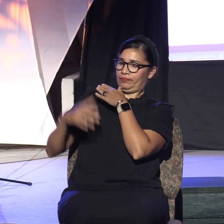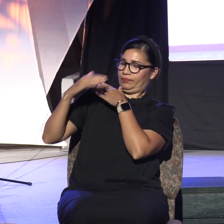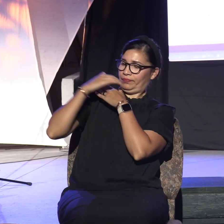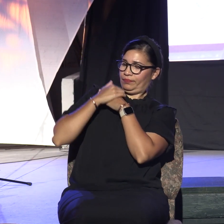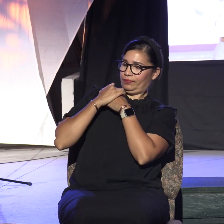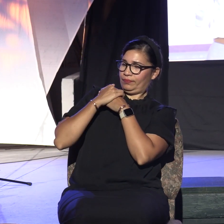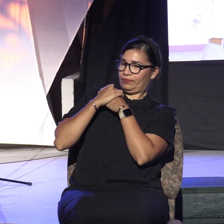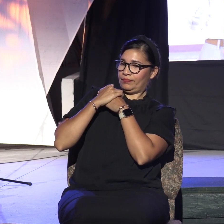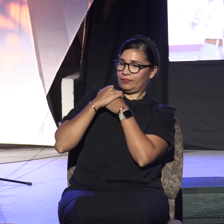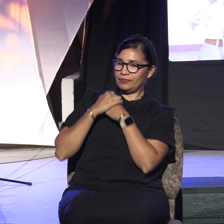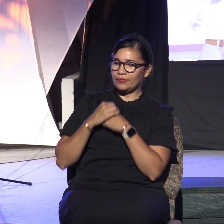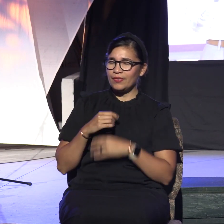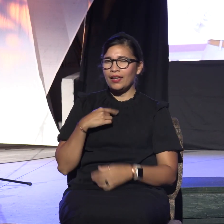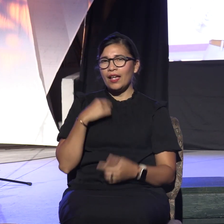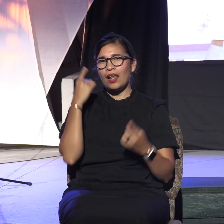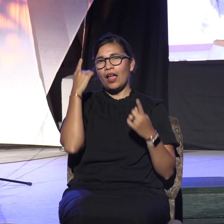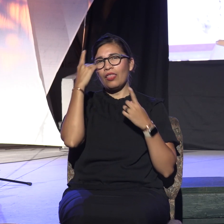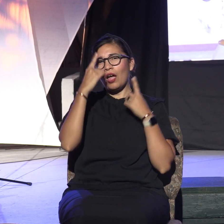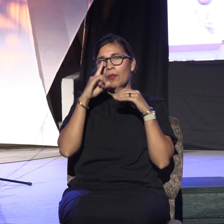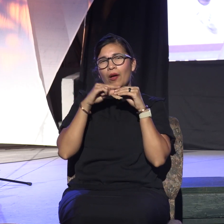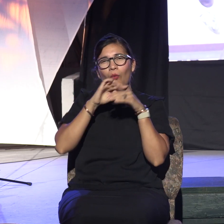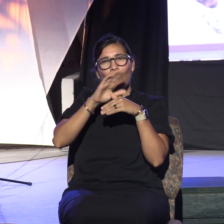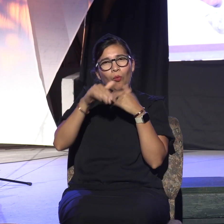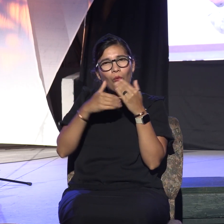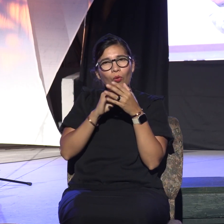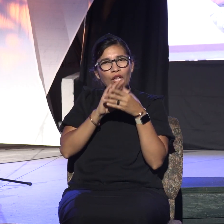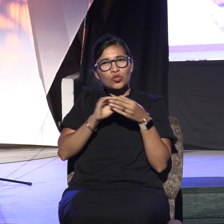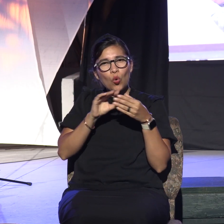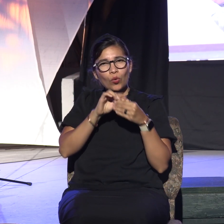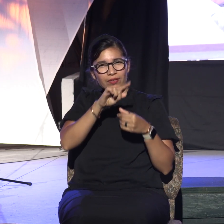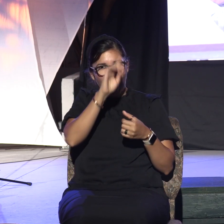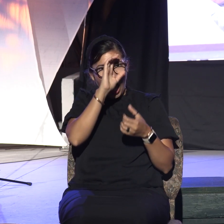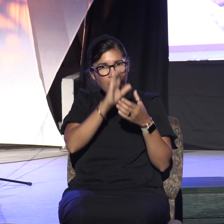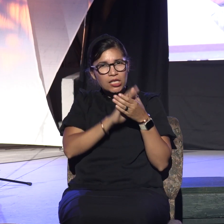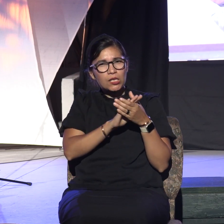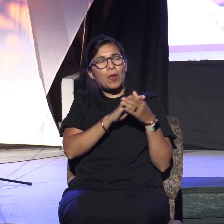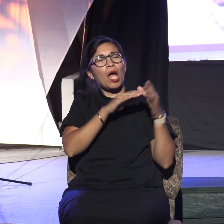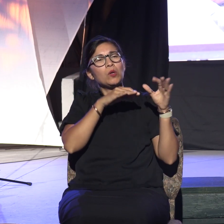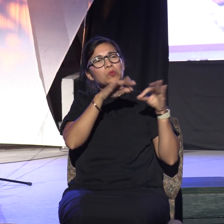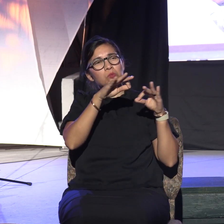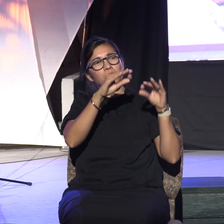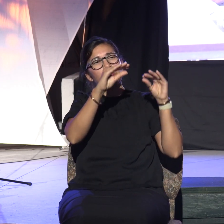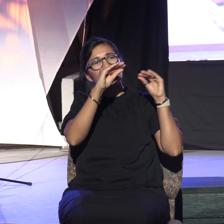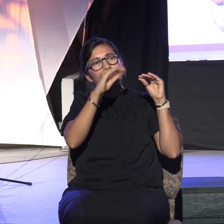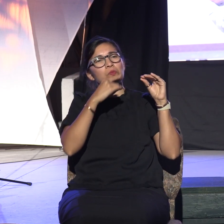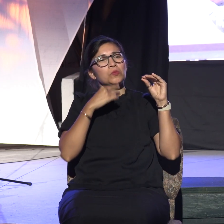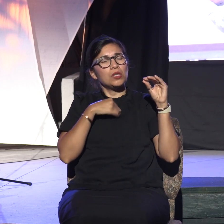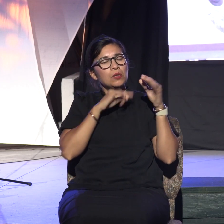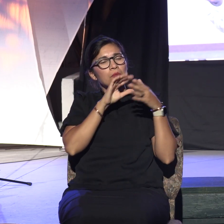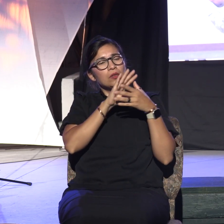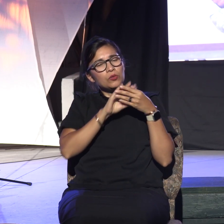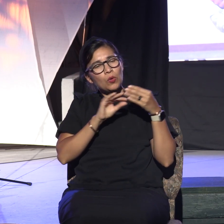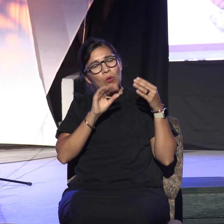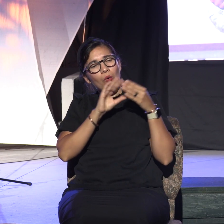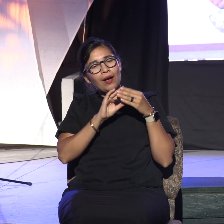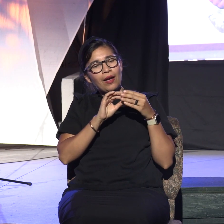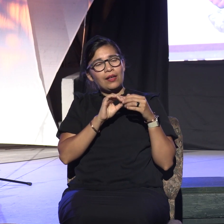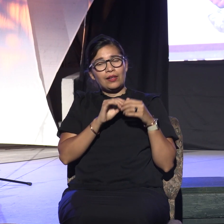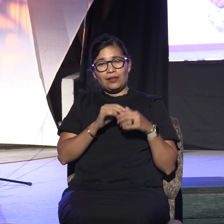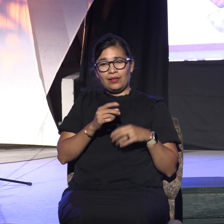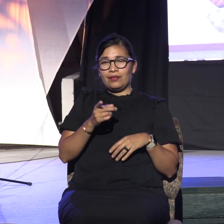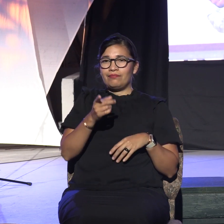He told me how they met at a barn party in northern Idaho. He said, I saw her, and for the first time,